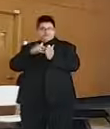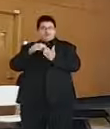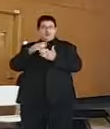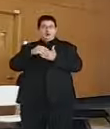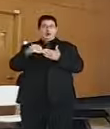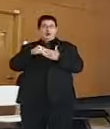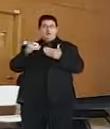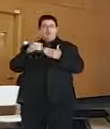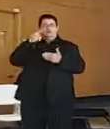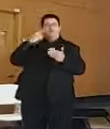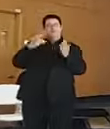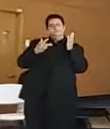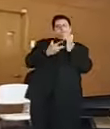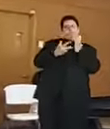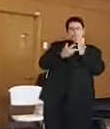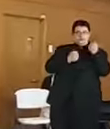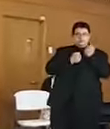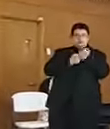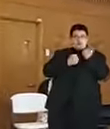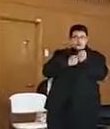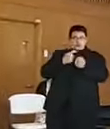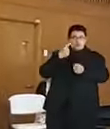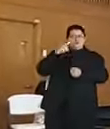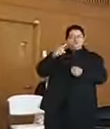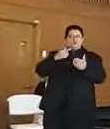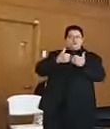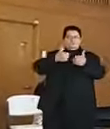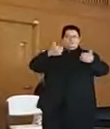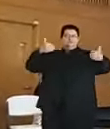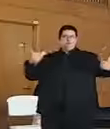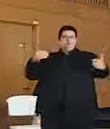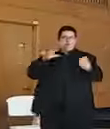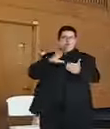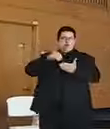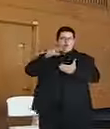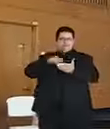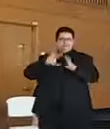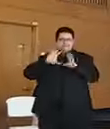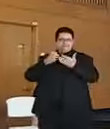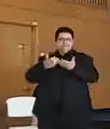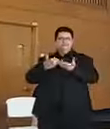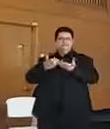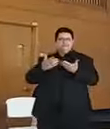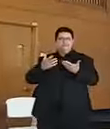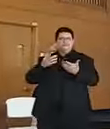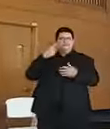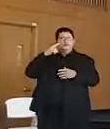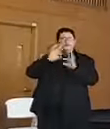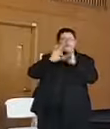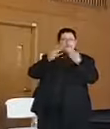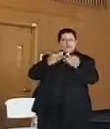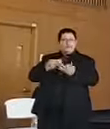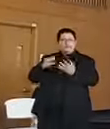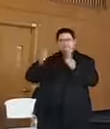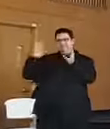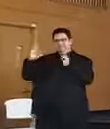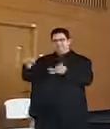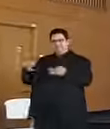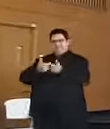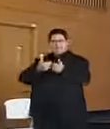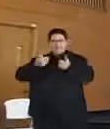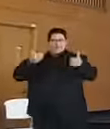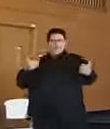into technology support for virtual learning, online classroom learning for families that choose to do so.